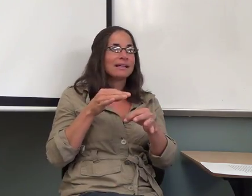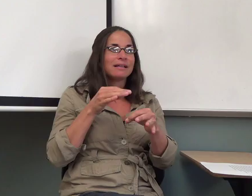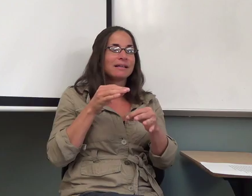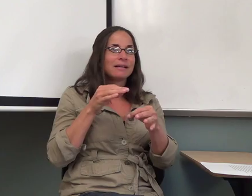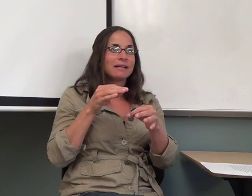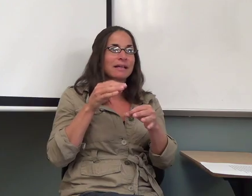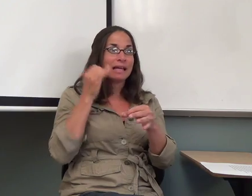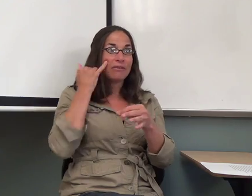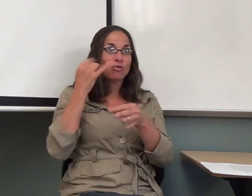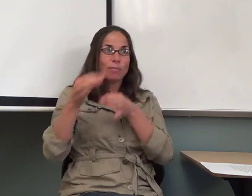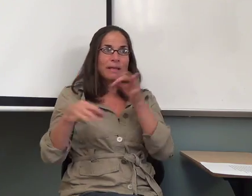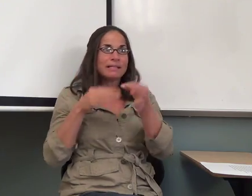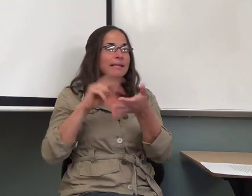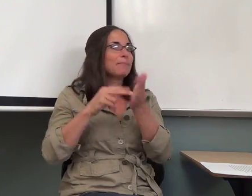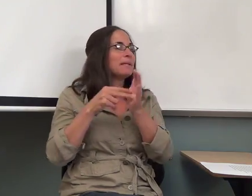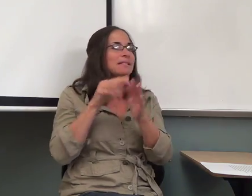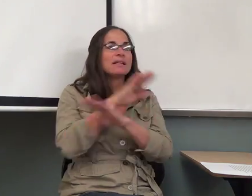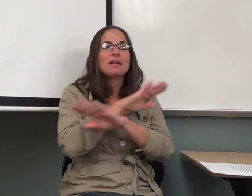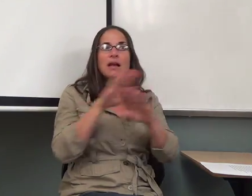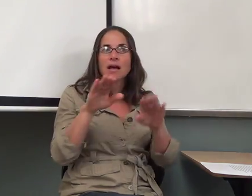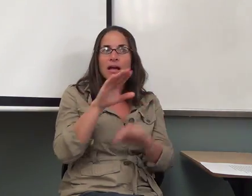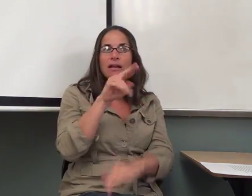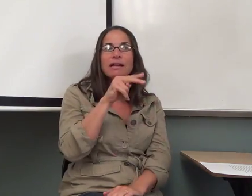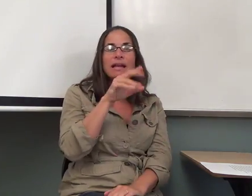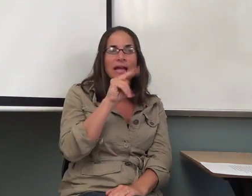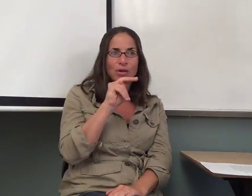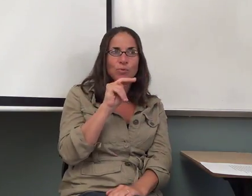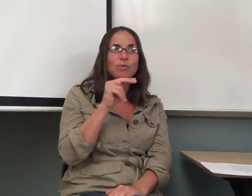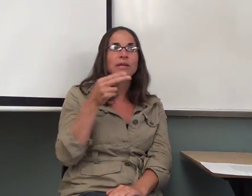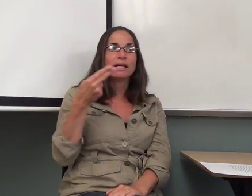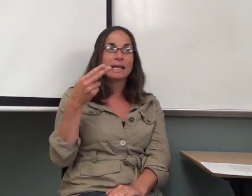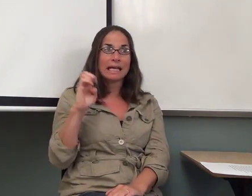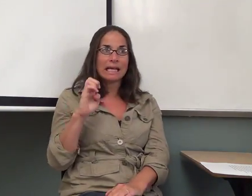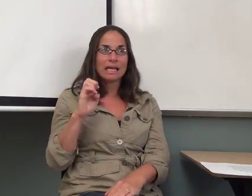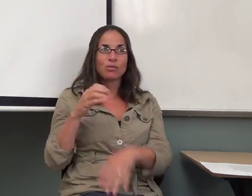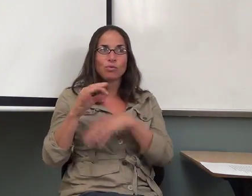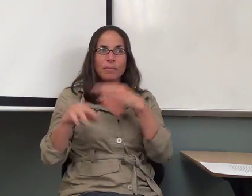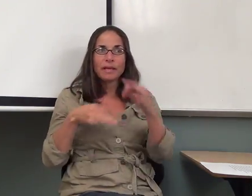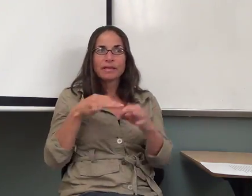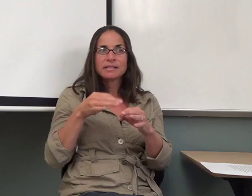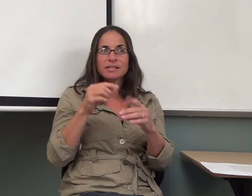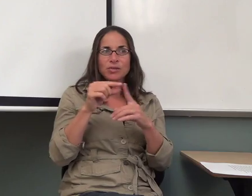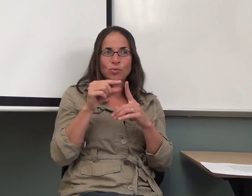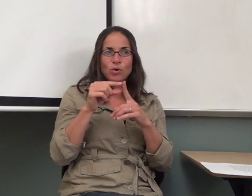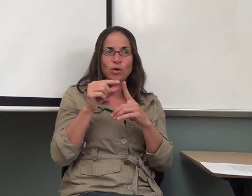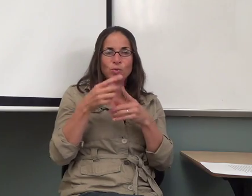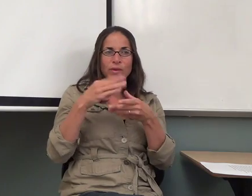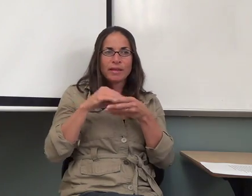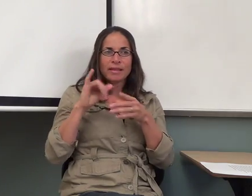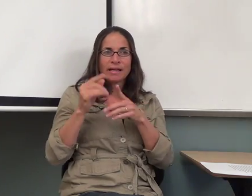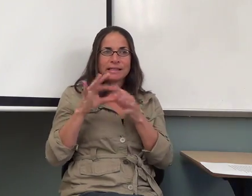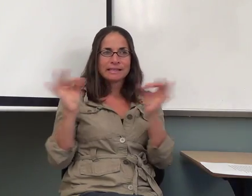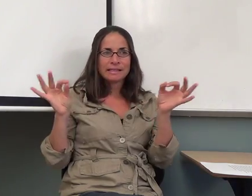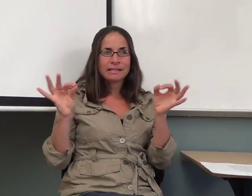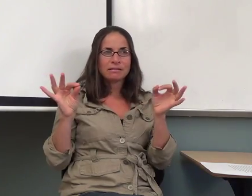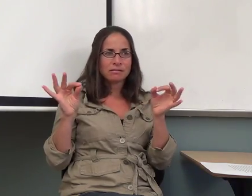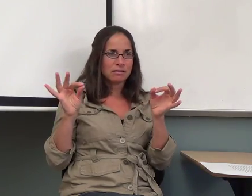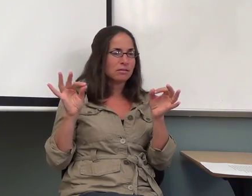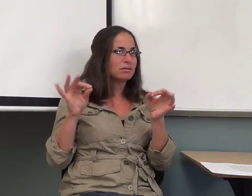No. You see what I'm saying? So he replaces a word in this particular sentence. What is the word in this that it's